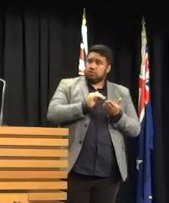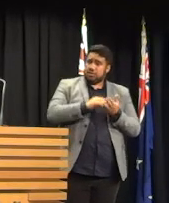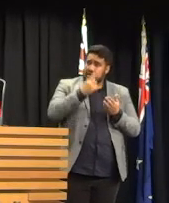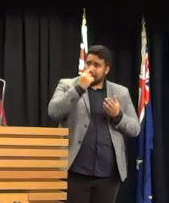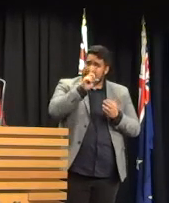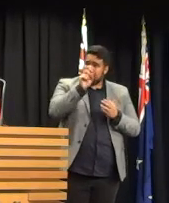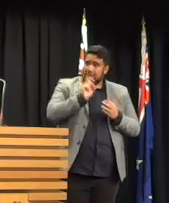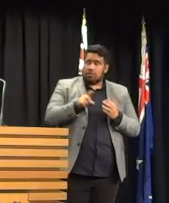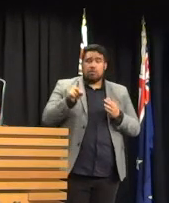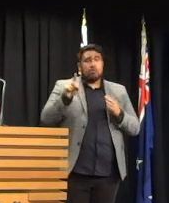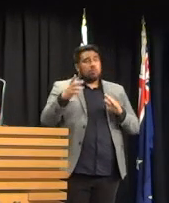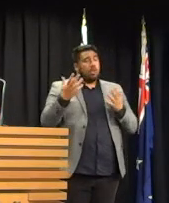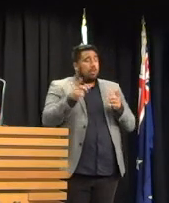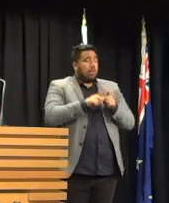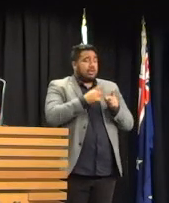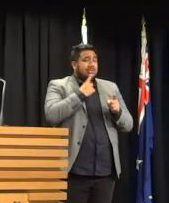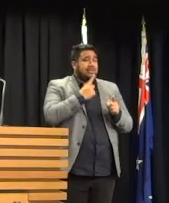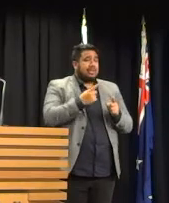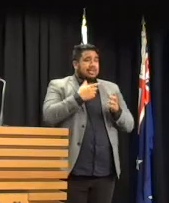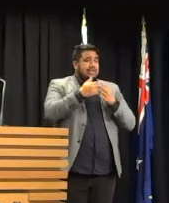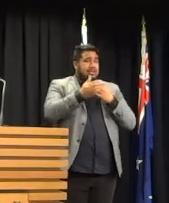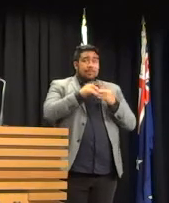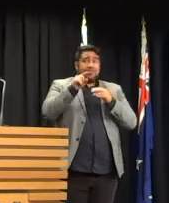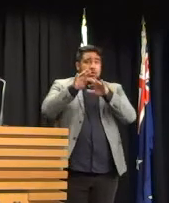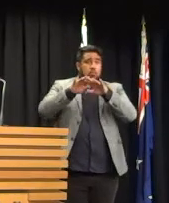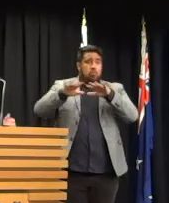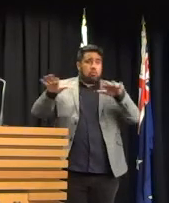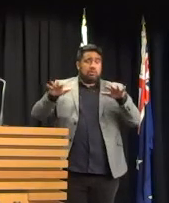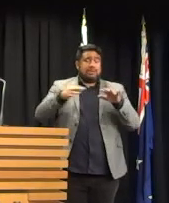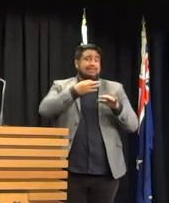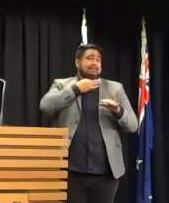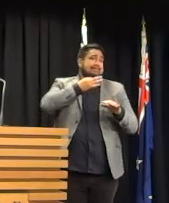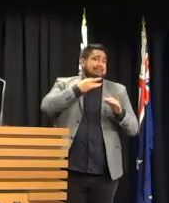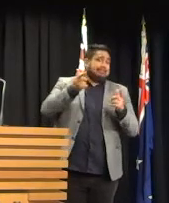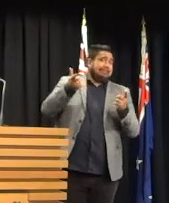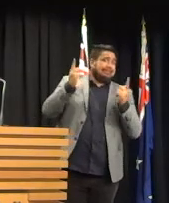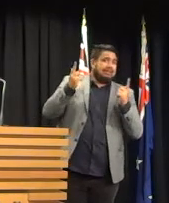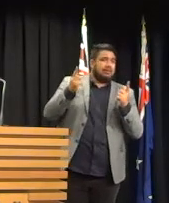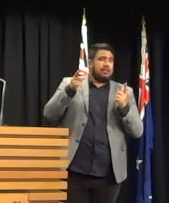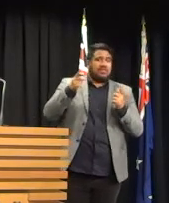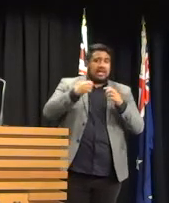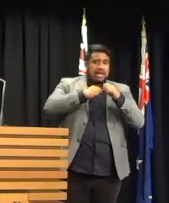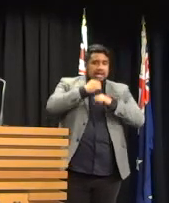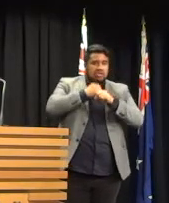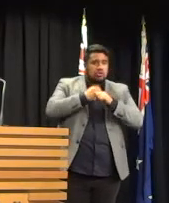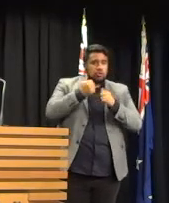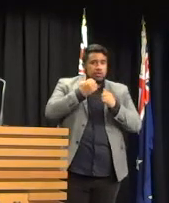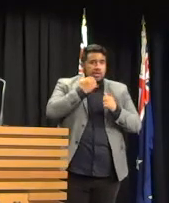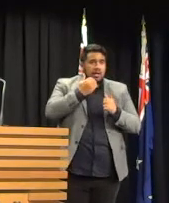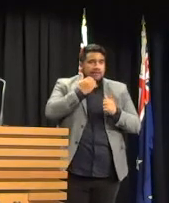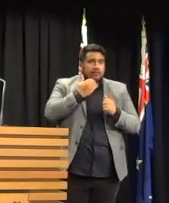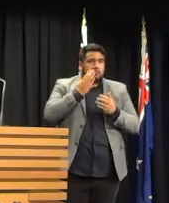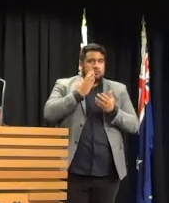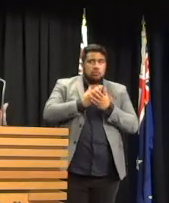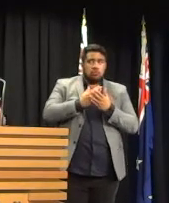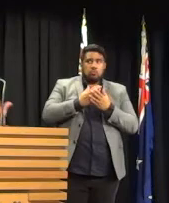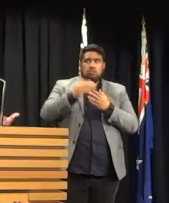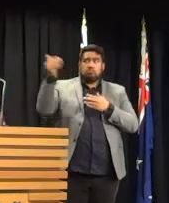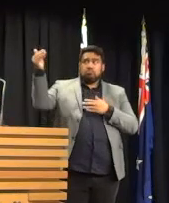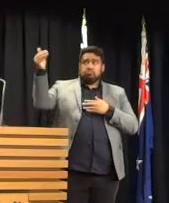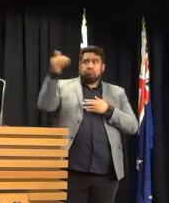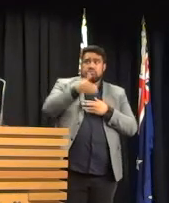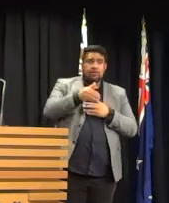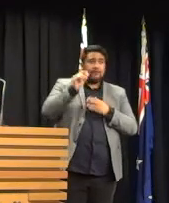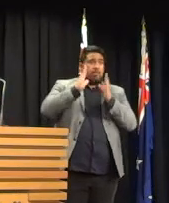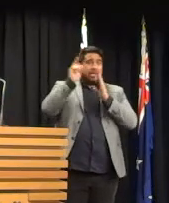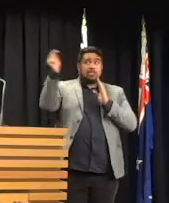I say, regardless, the treacherous water in front of it, I don't know whether or not the engine specifications, whether they were equipped properly. It's hard for me